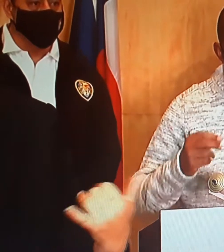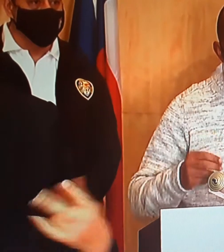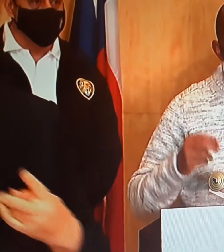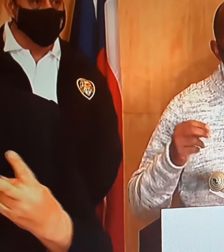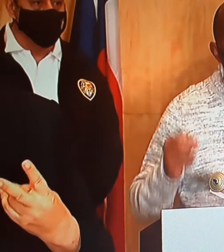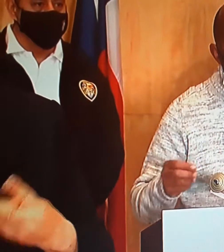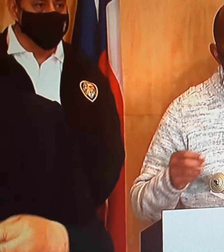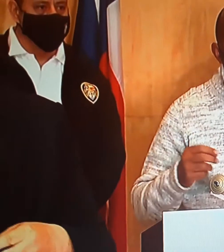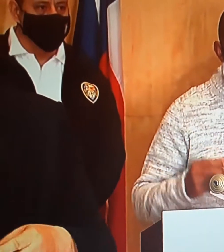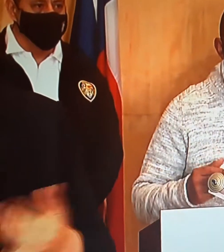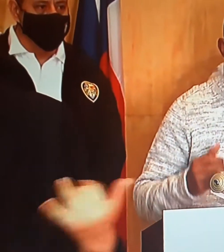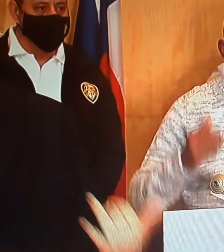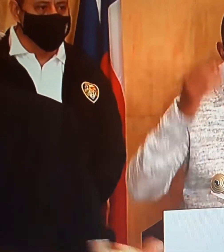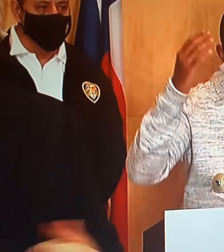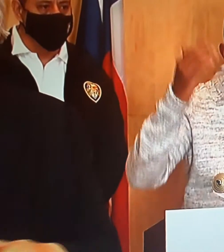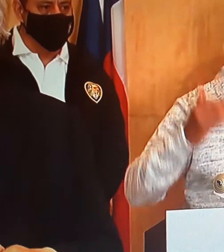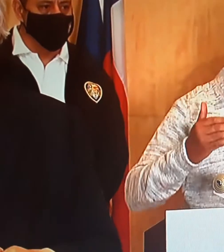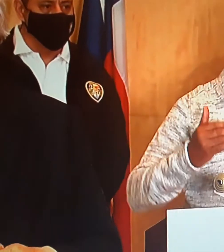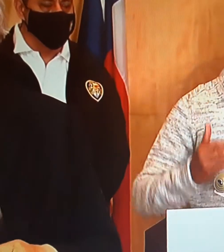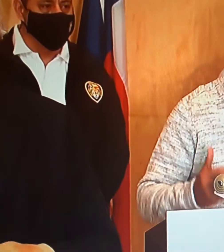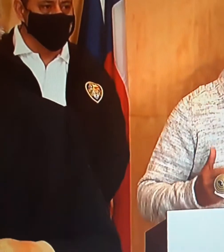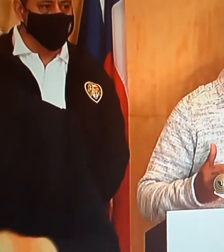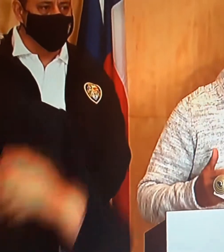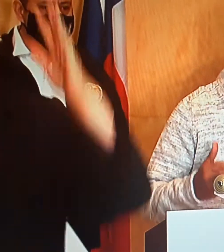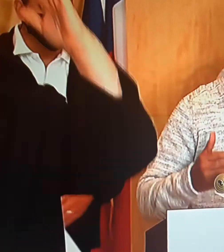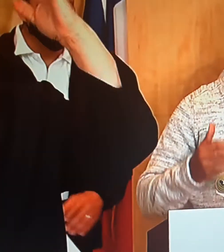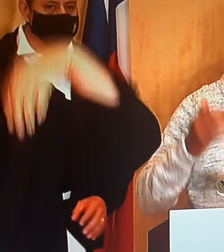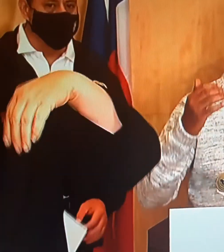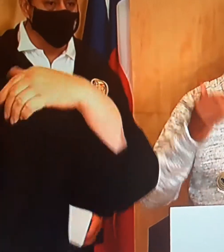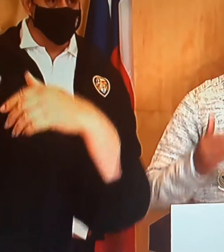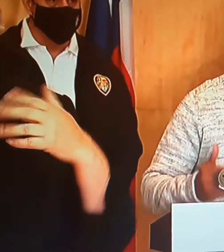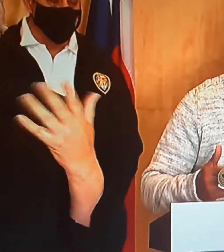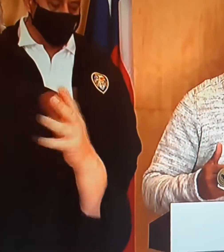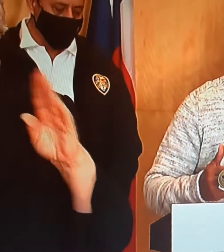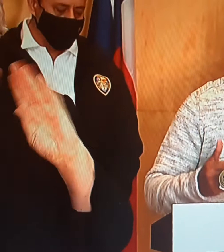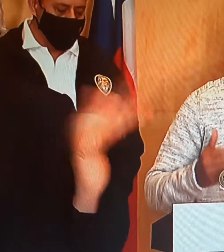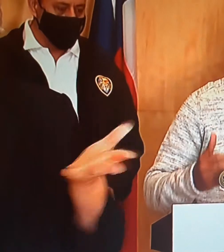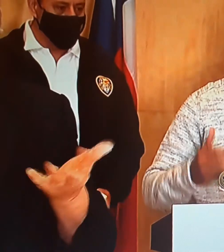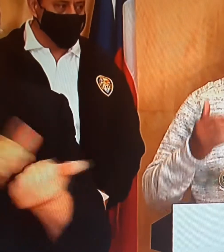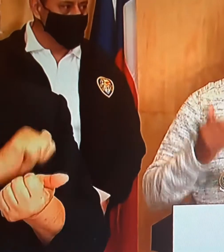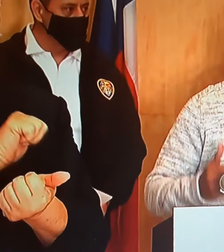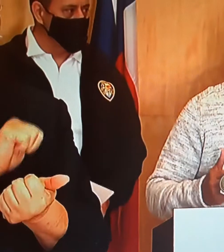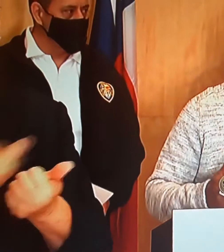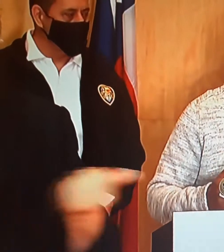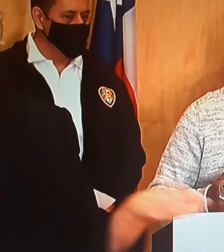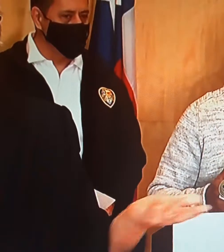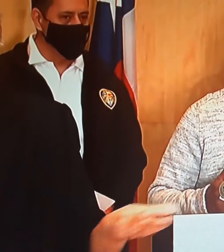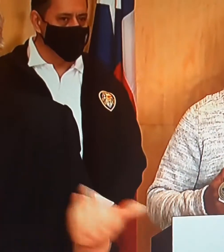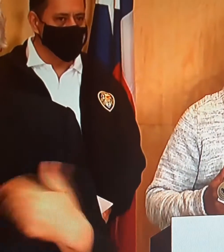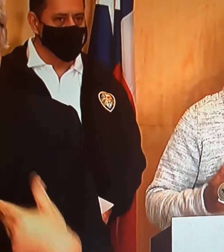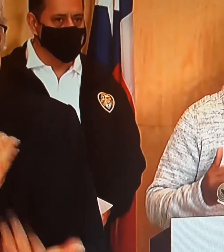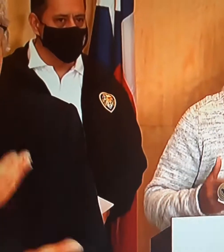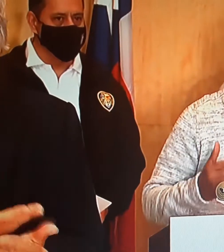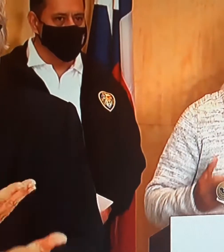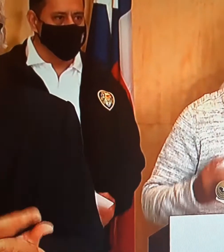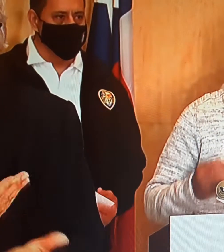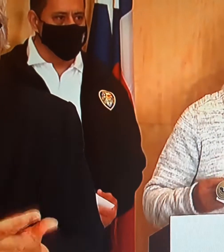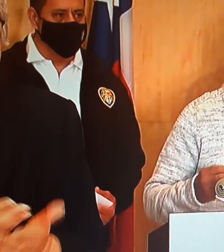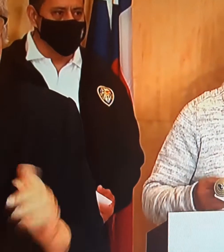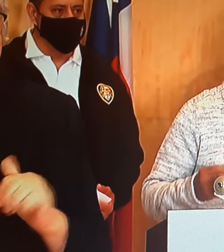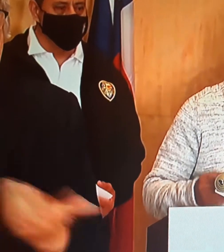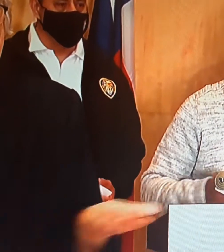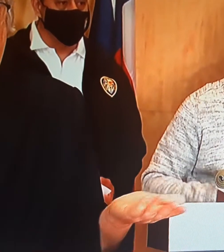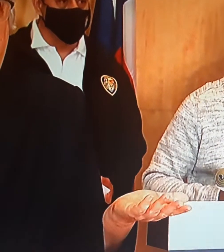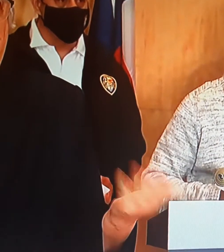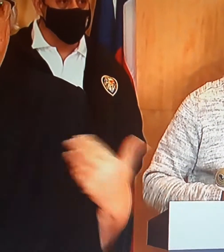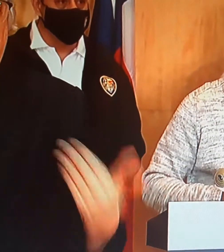the water pressure is up, but my ceiling has fallen in, and my house is damaged, and I don't have the means.